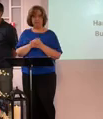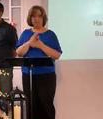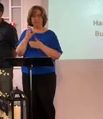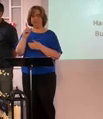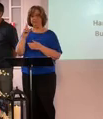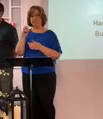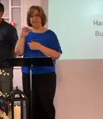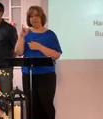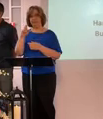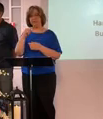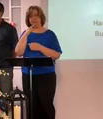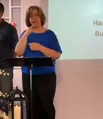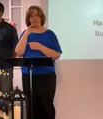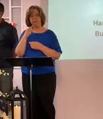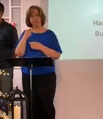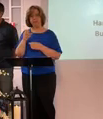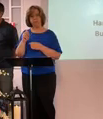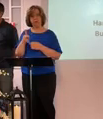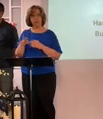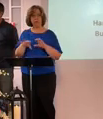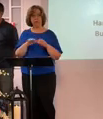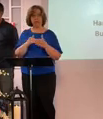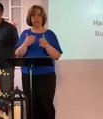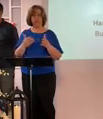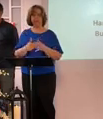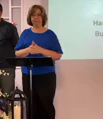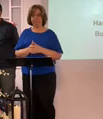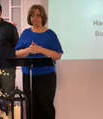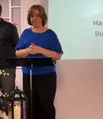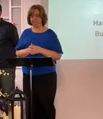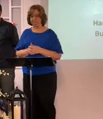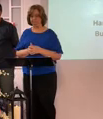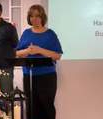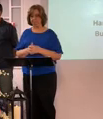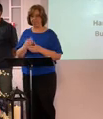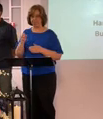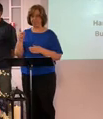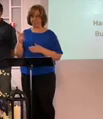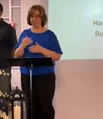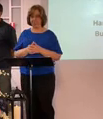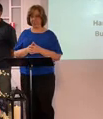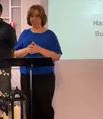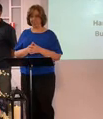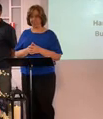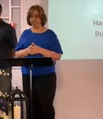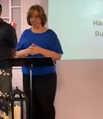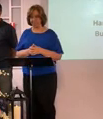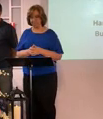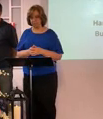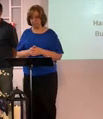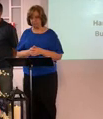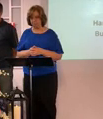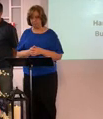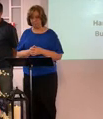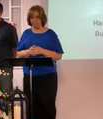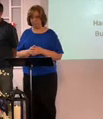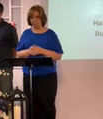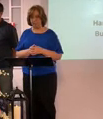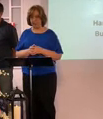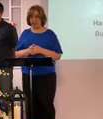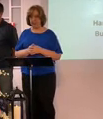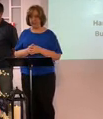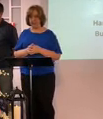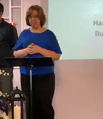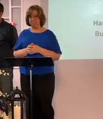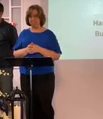don't know if my brain didn't really process it yet, but I'm like, all right. And so we